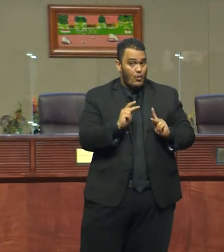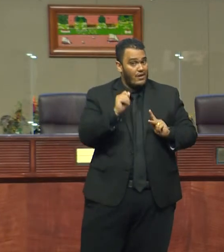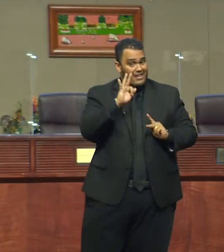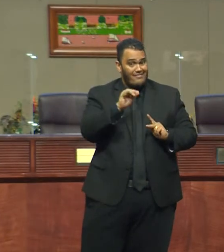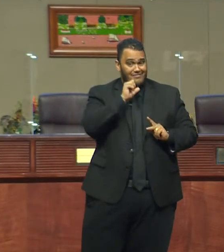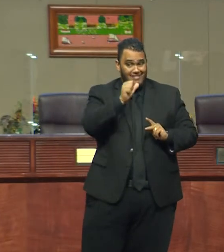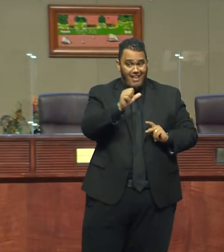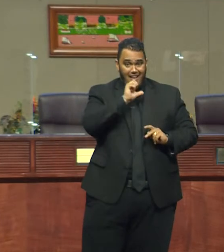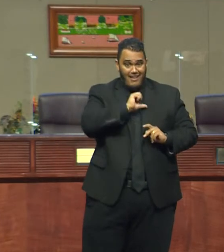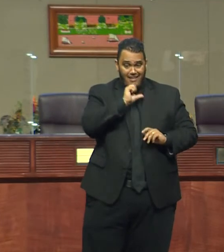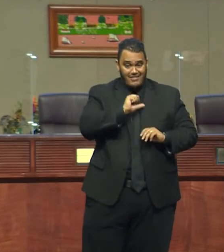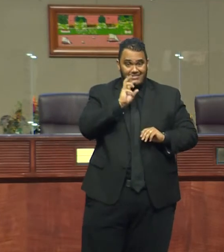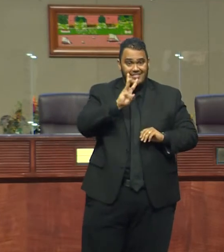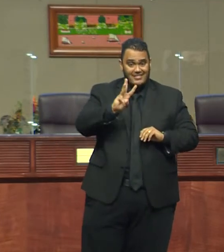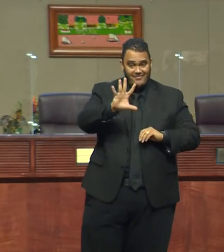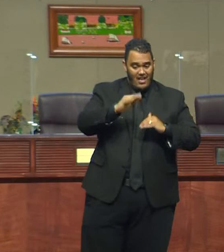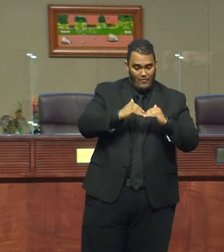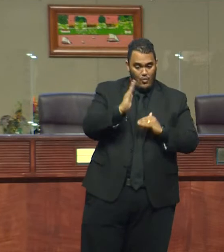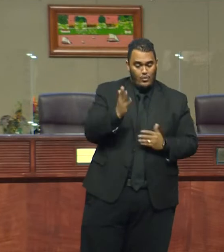think that there will be,